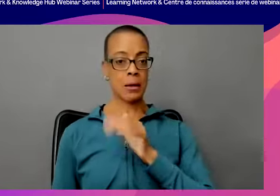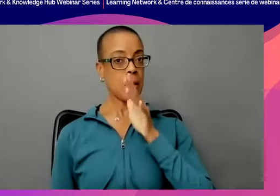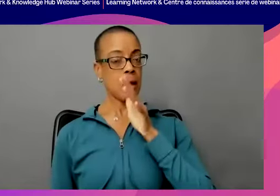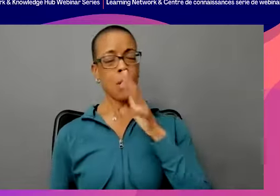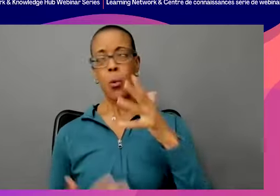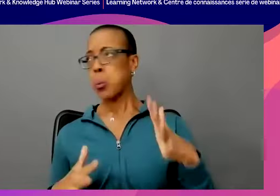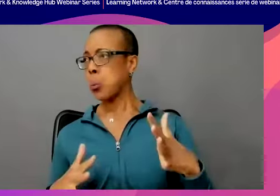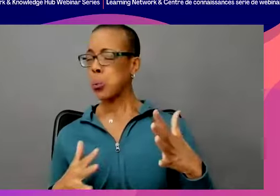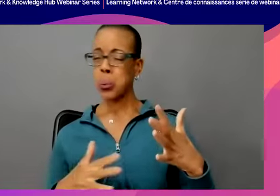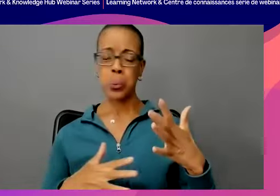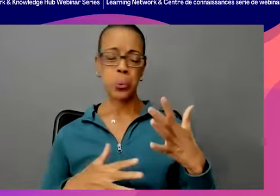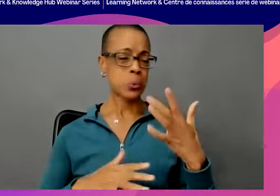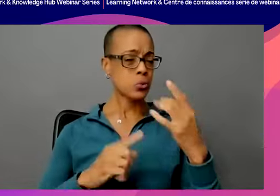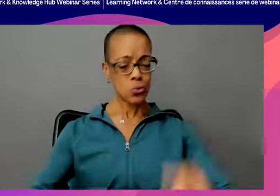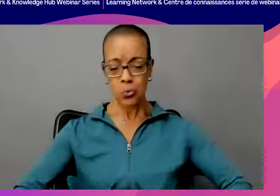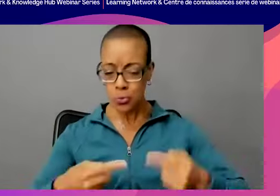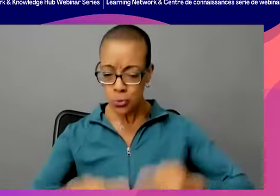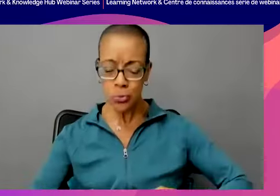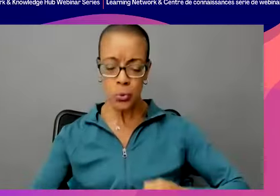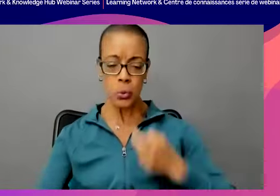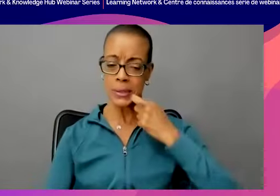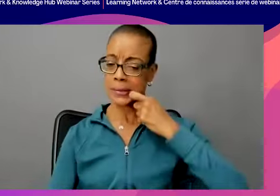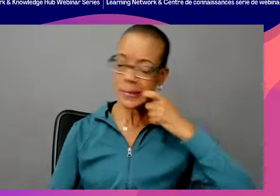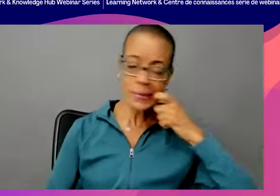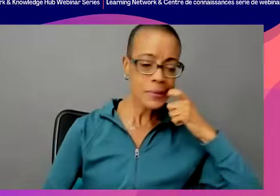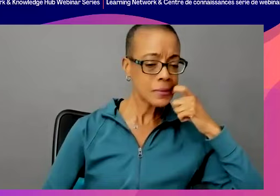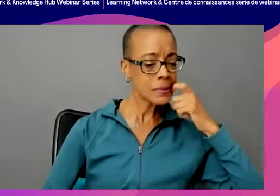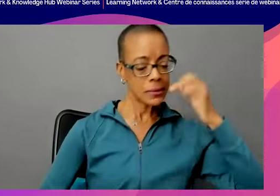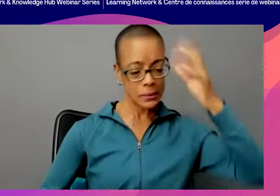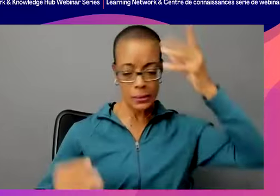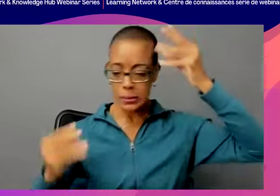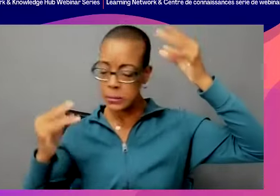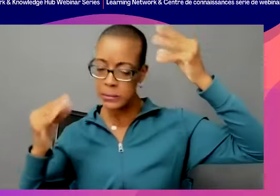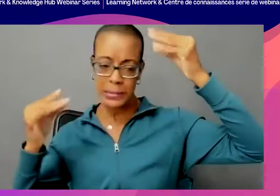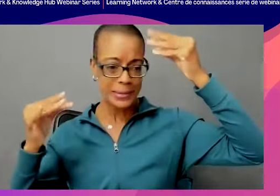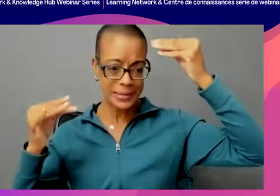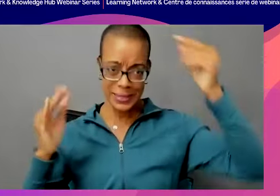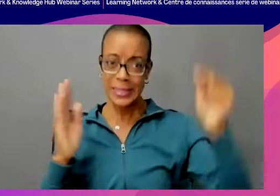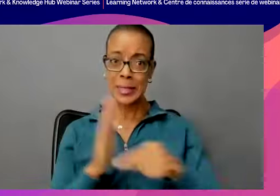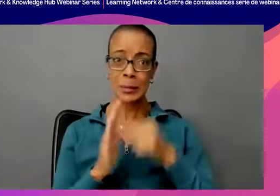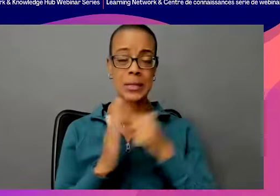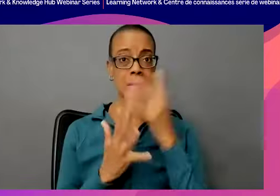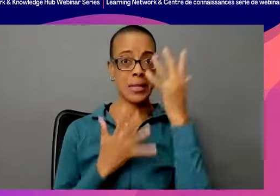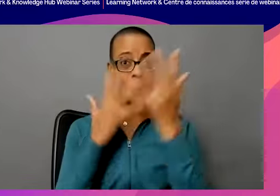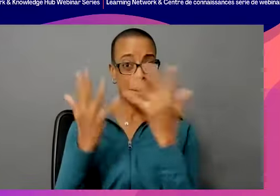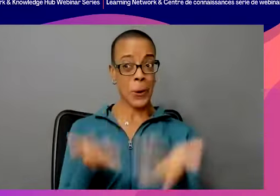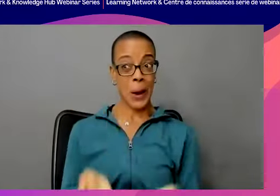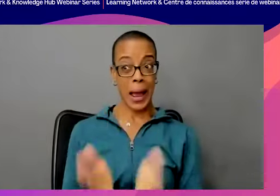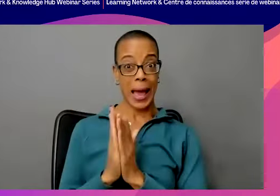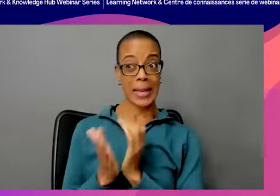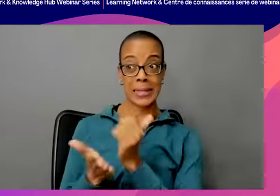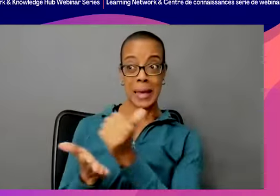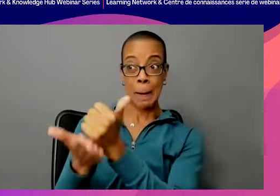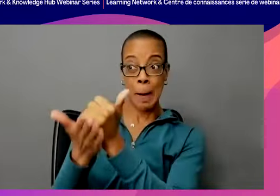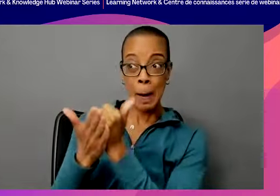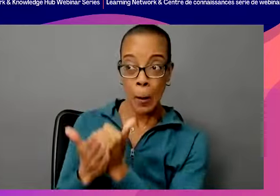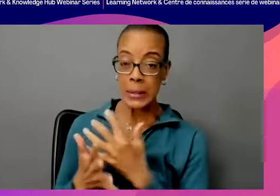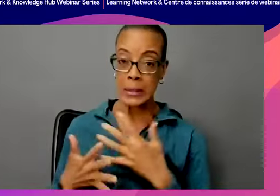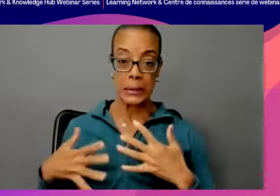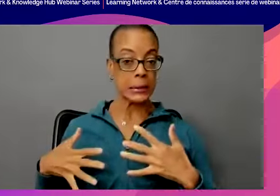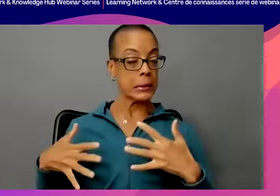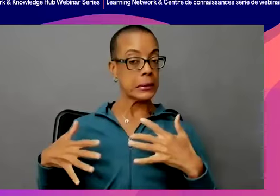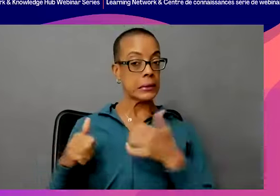struggling with addiction, and it could be quite embarrassing to ask for help. You know,